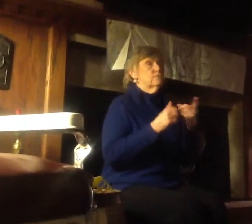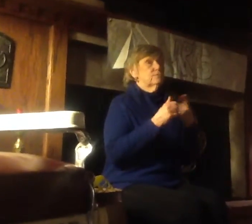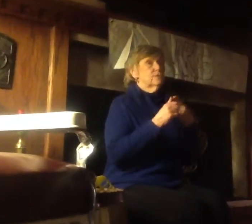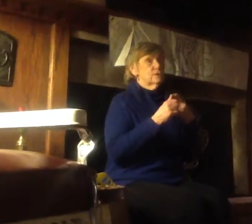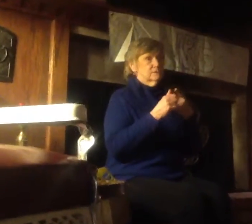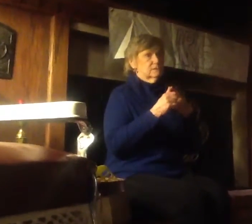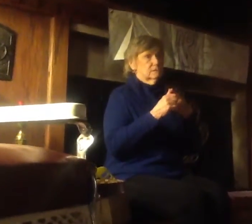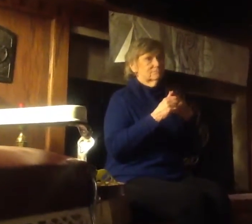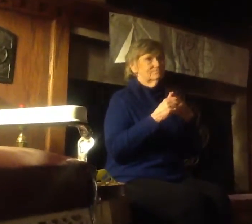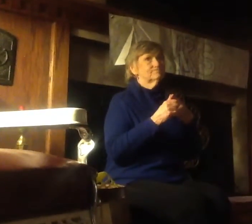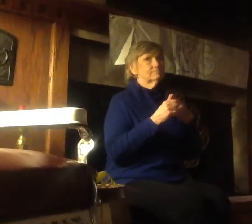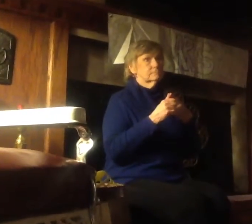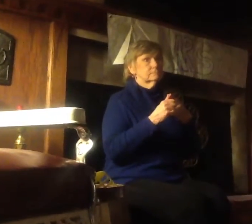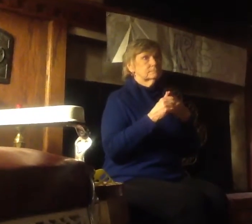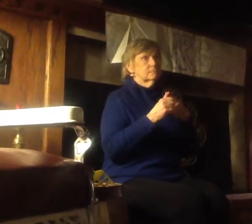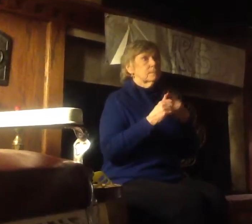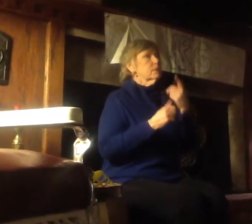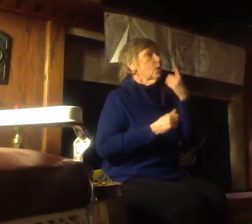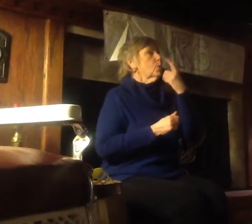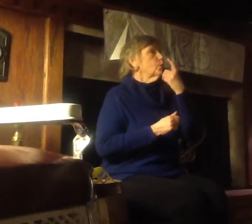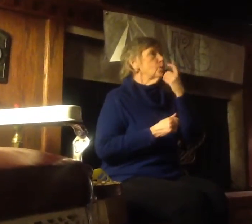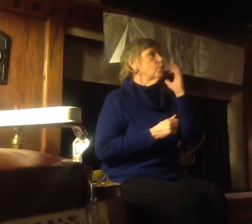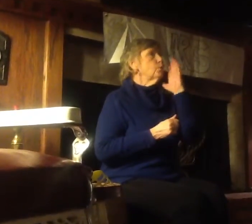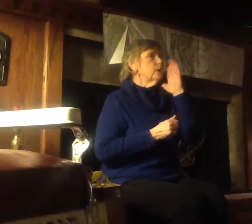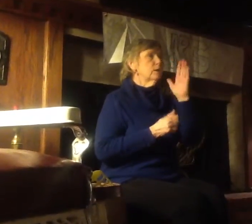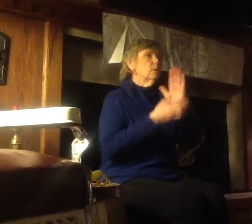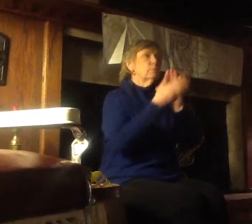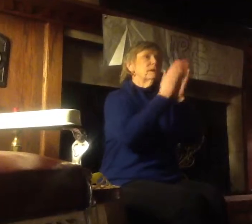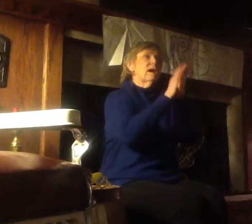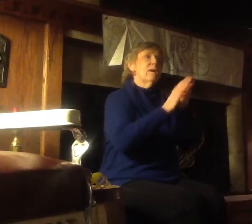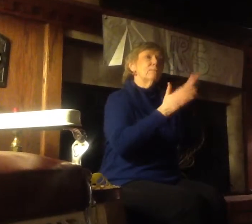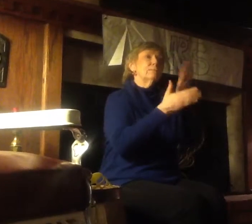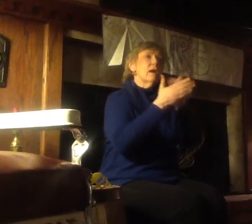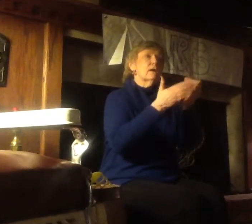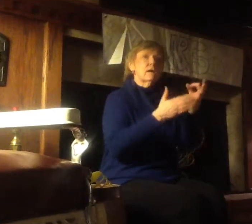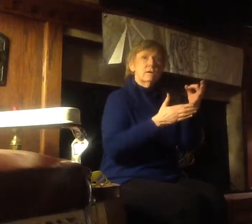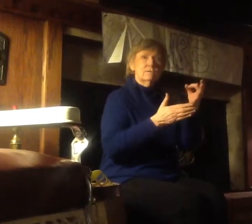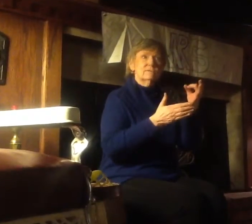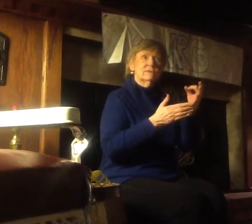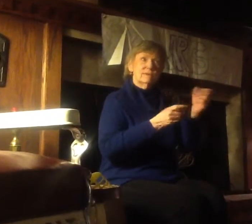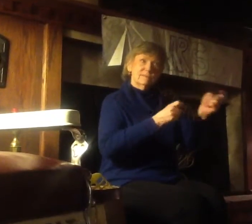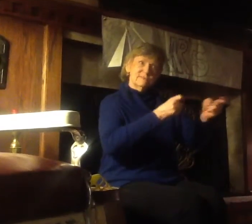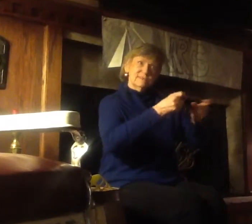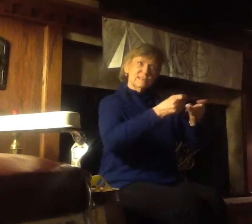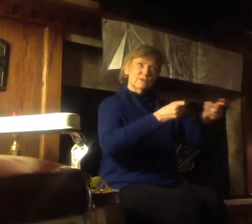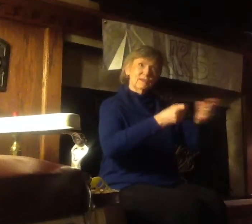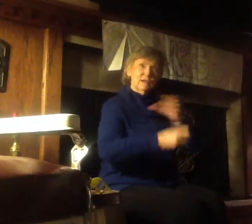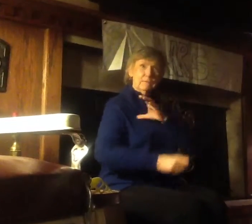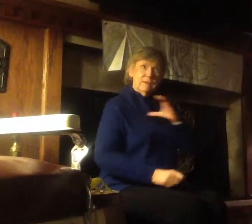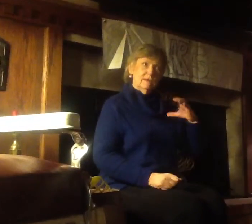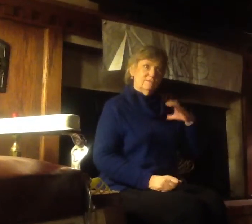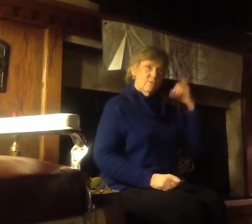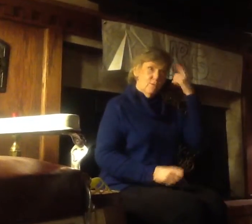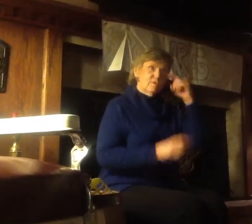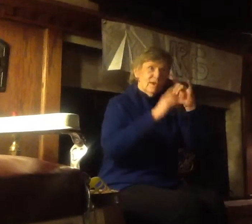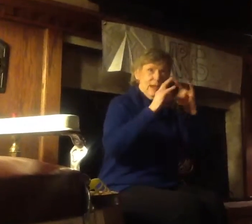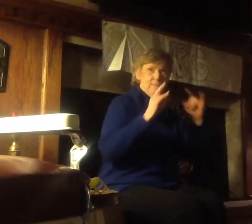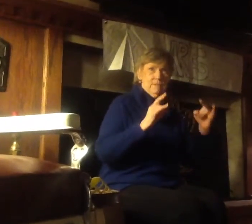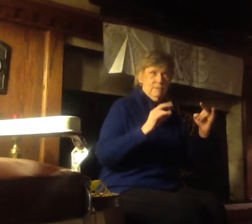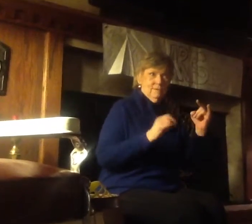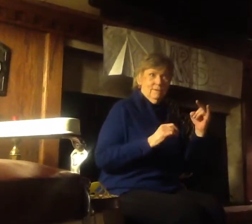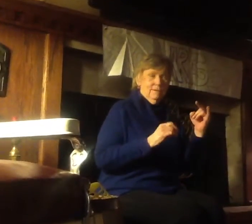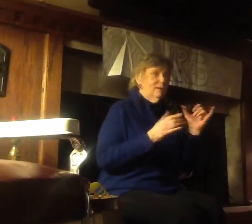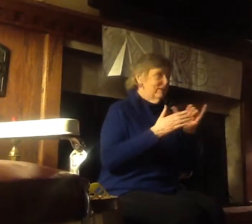So first, who will become part of the steering committee for the